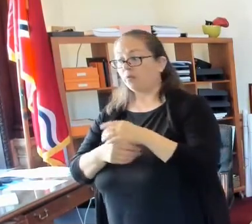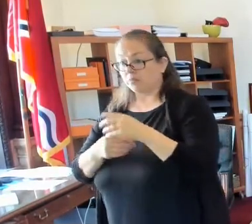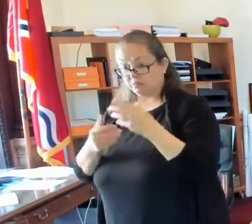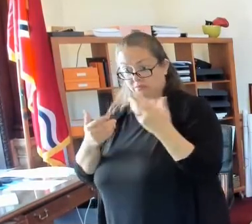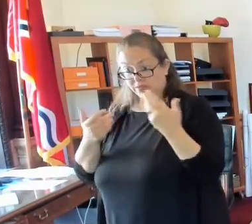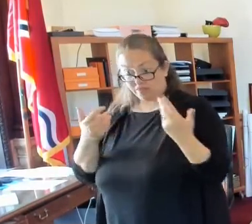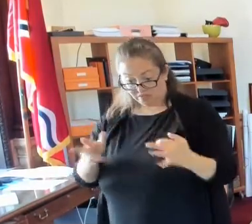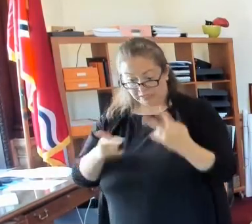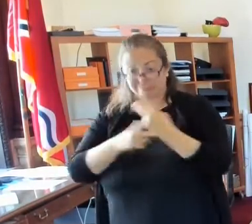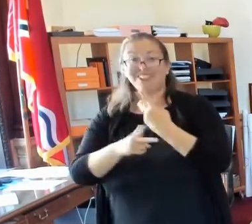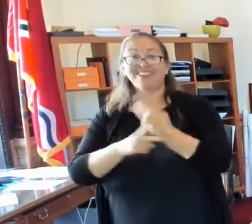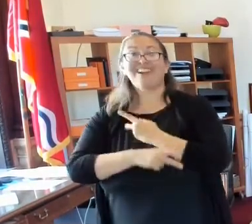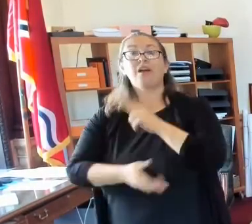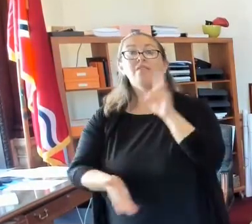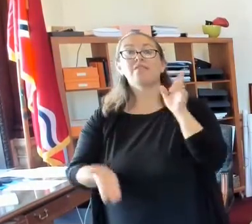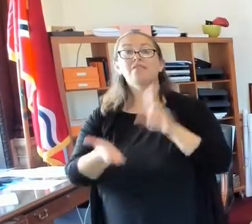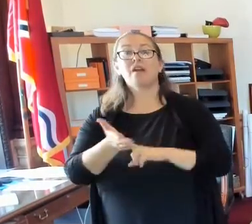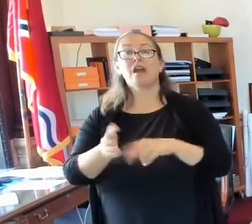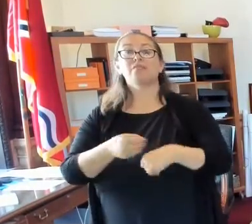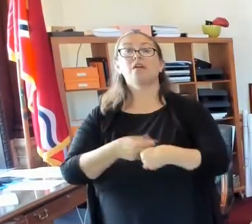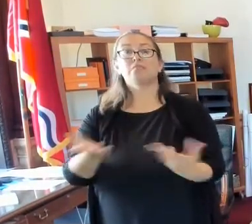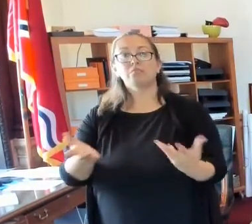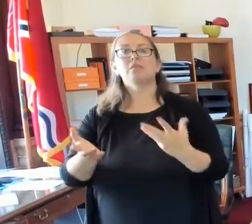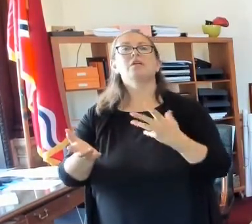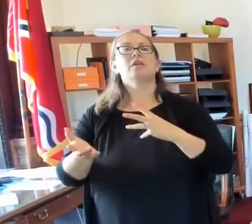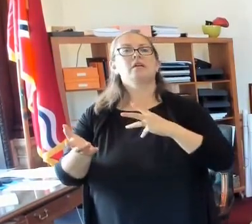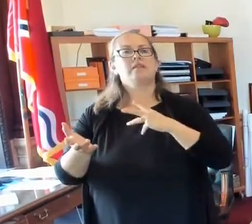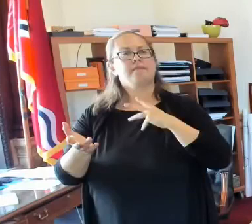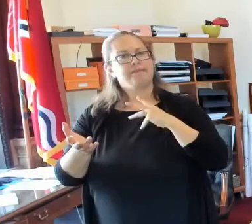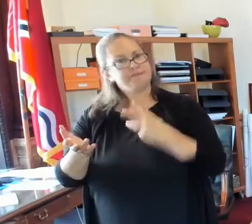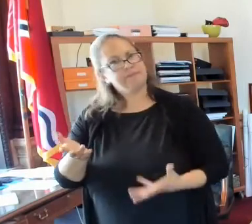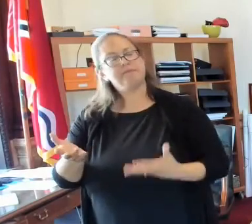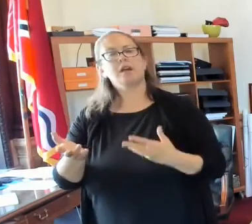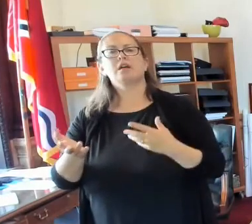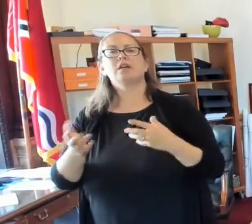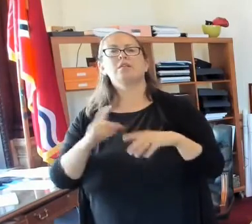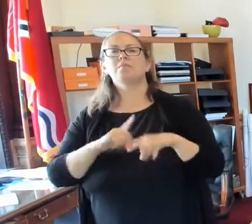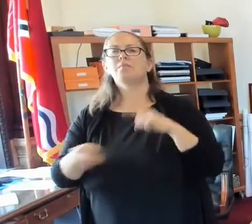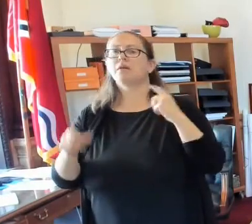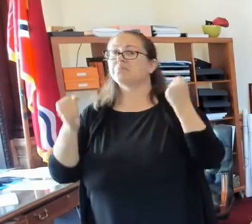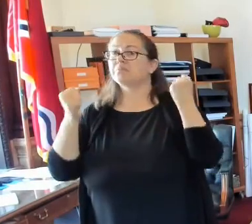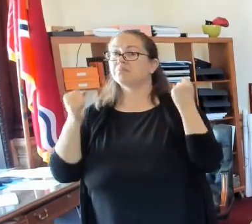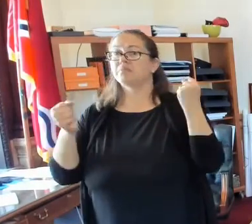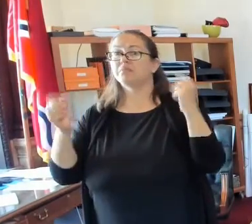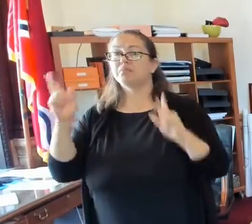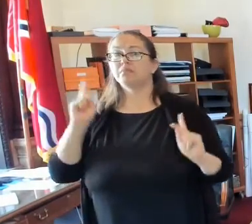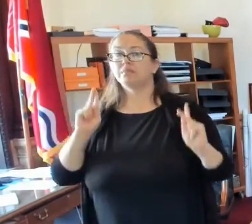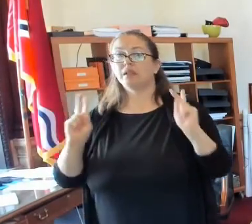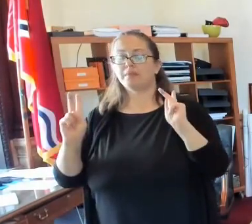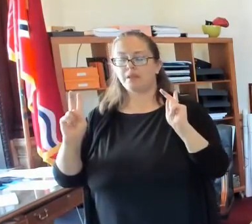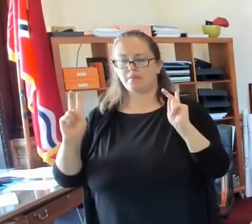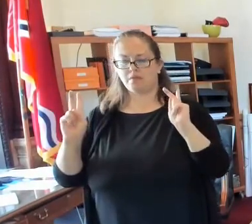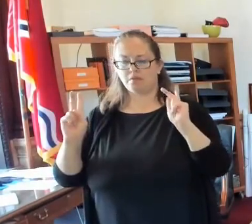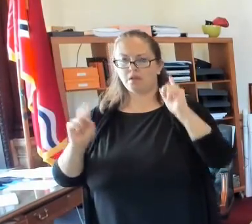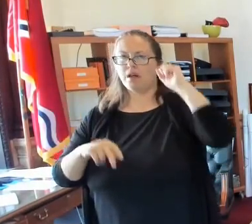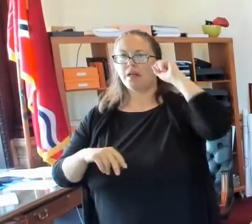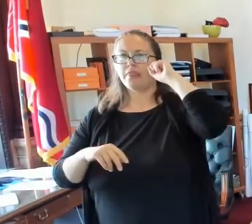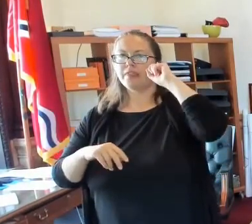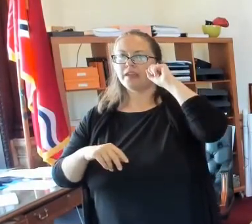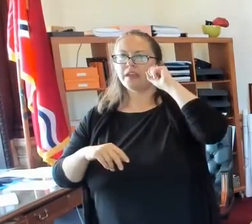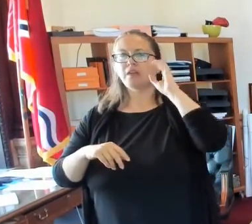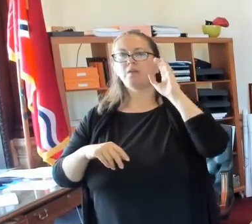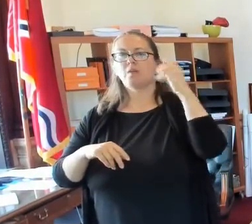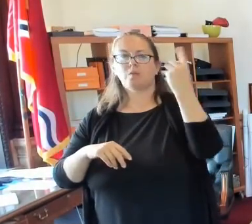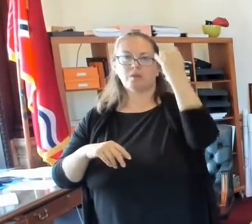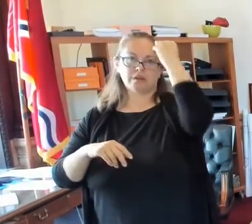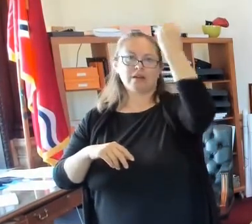take a while for this to get done. But you know, there are a number of people that are that think an idea called BRT,